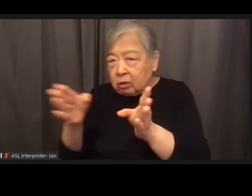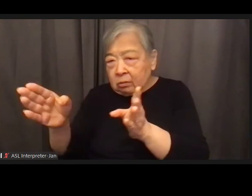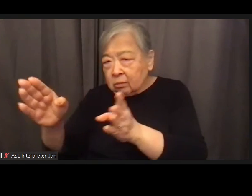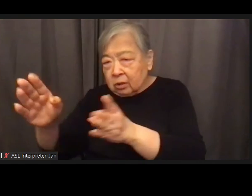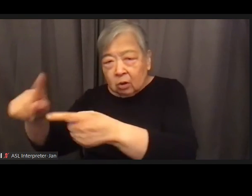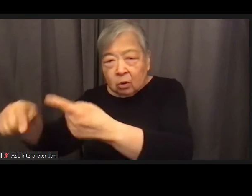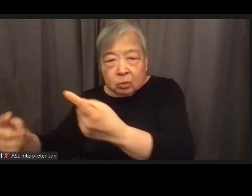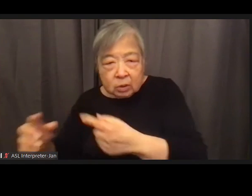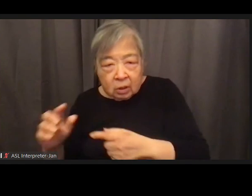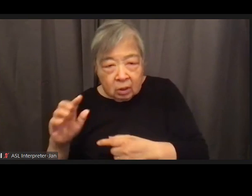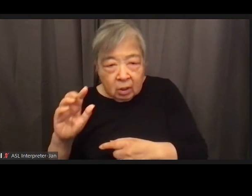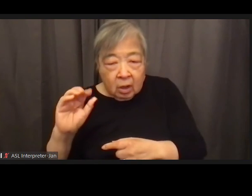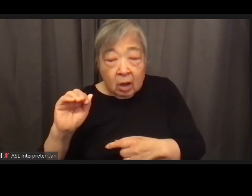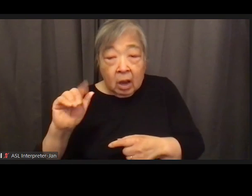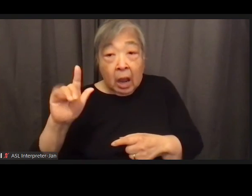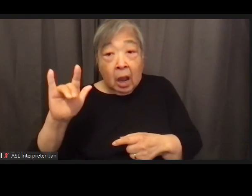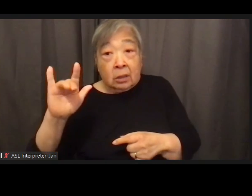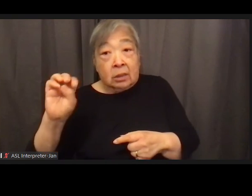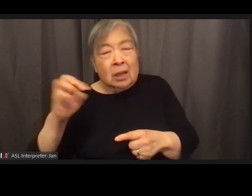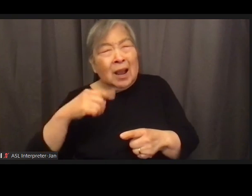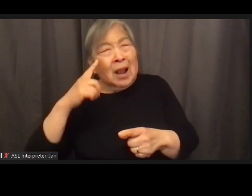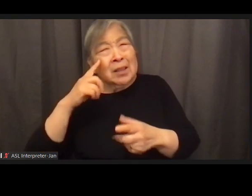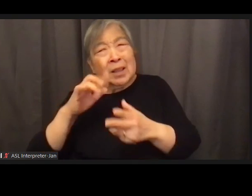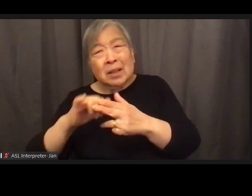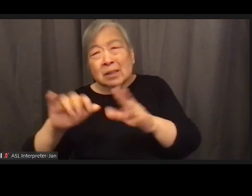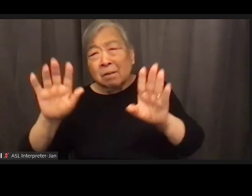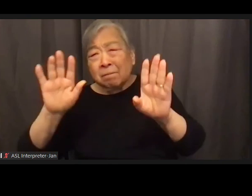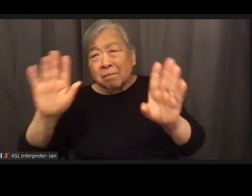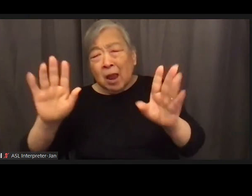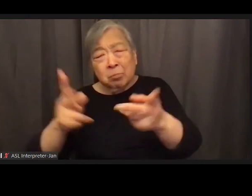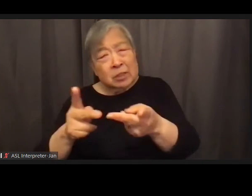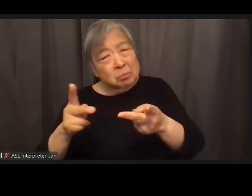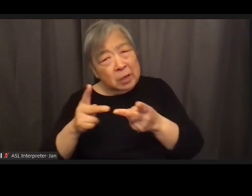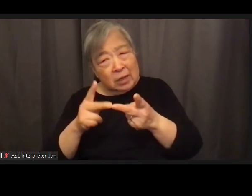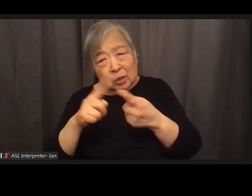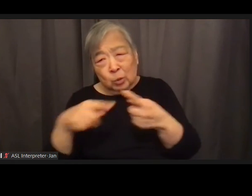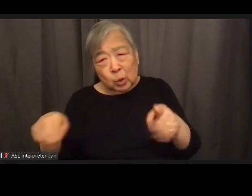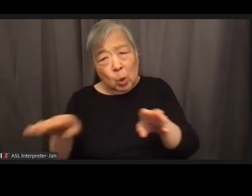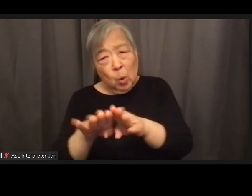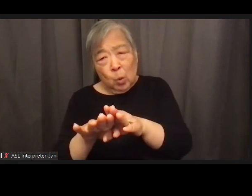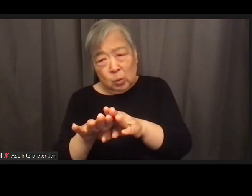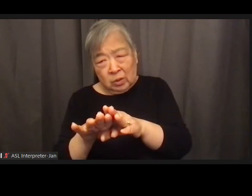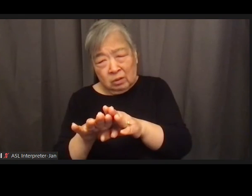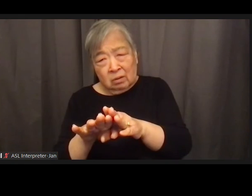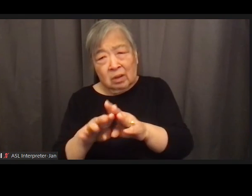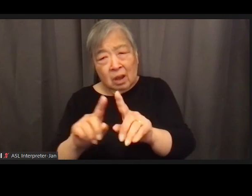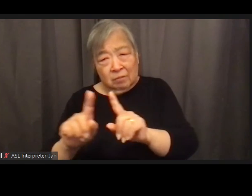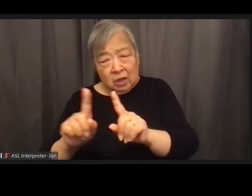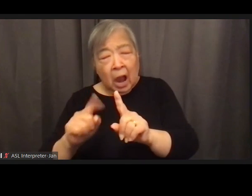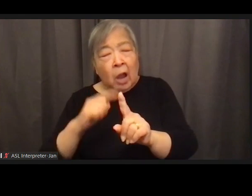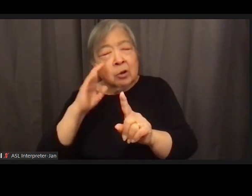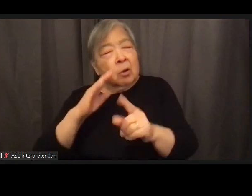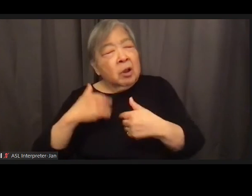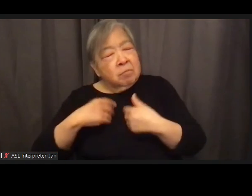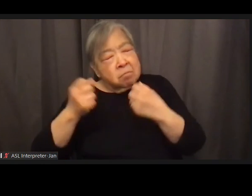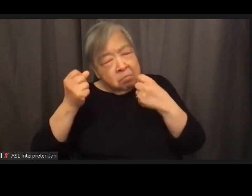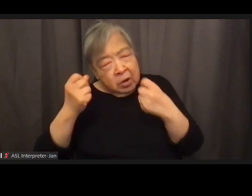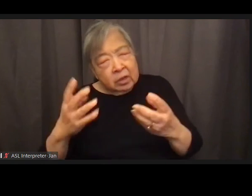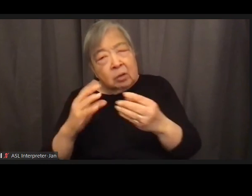Well, I think that's a fabulous place to close the conversation. I know there are many, many more stories to tell,